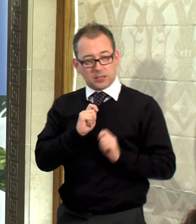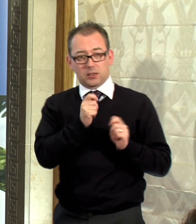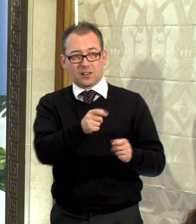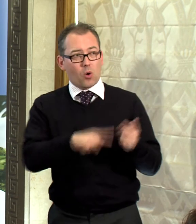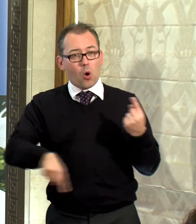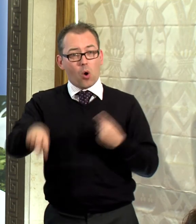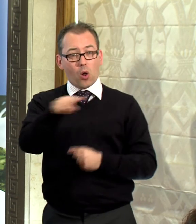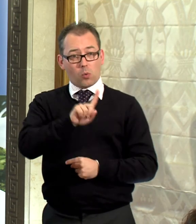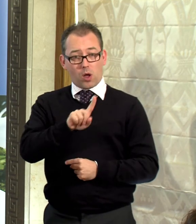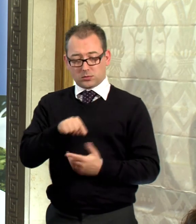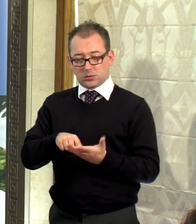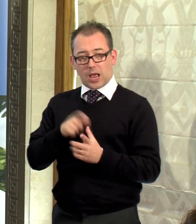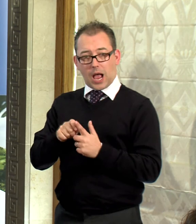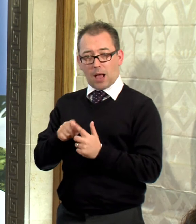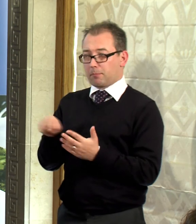app.